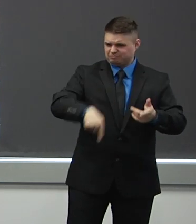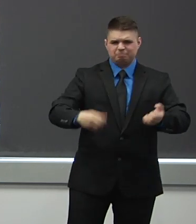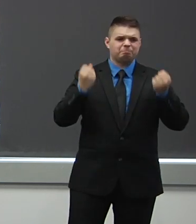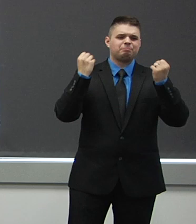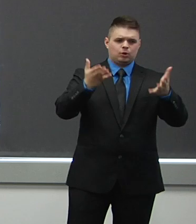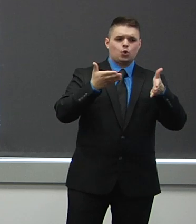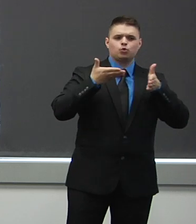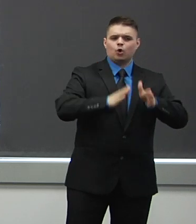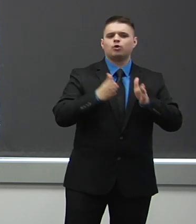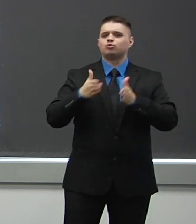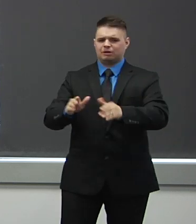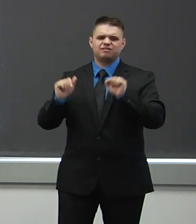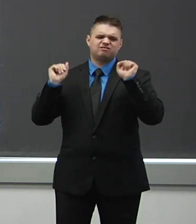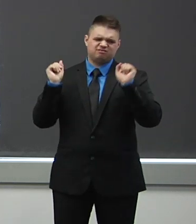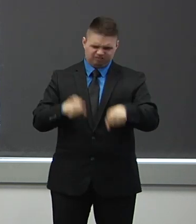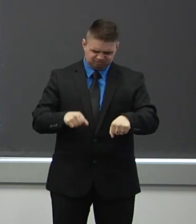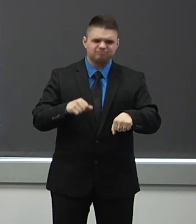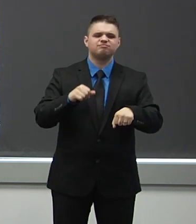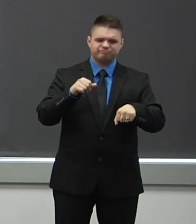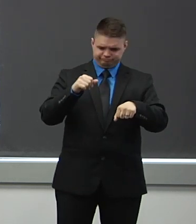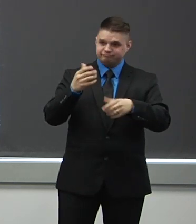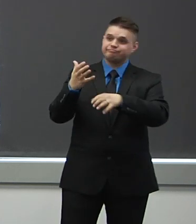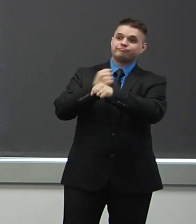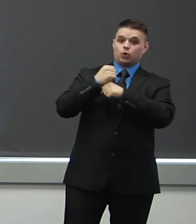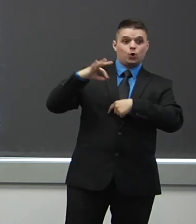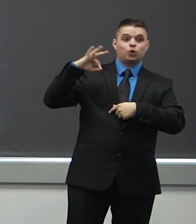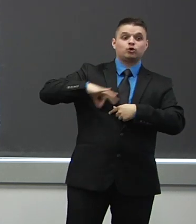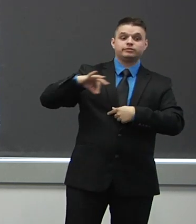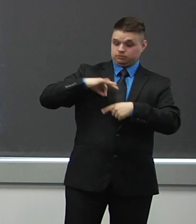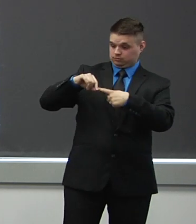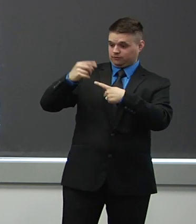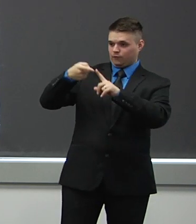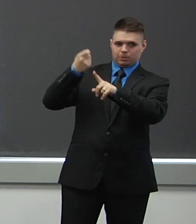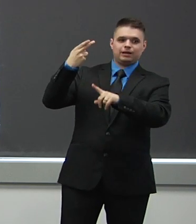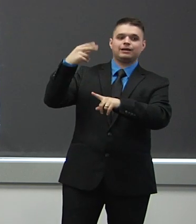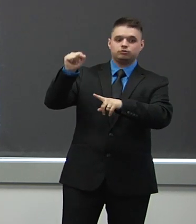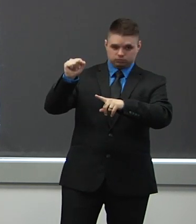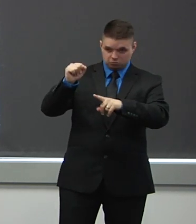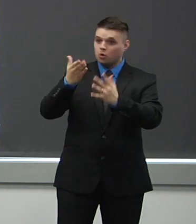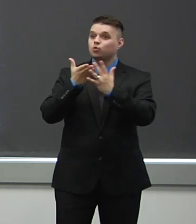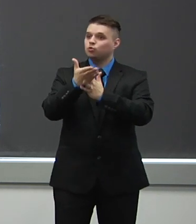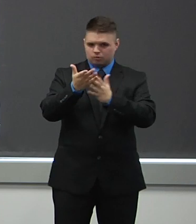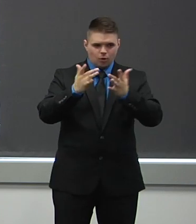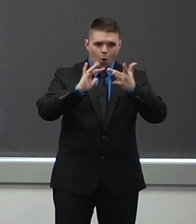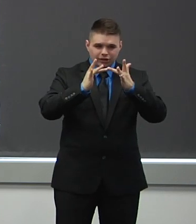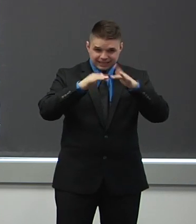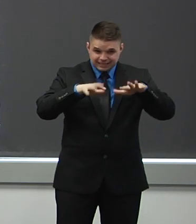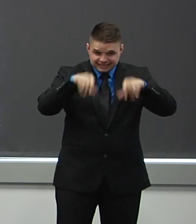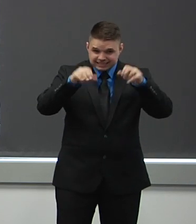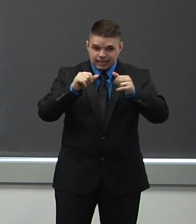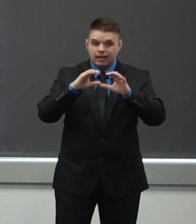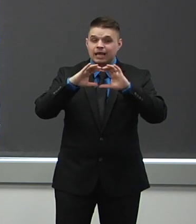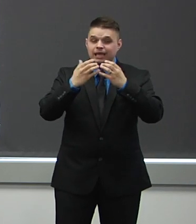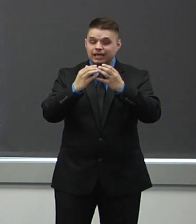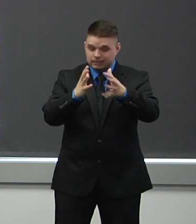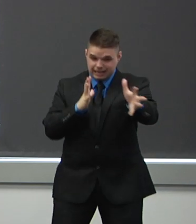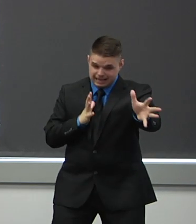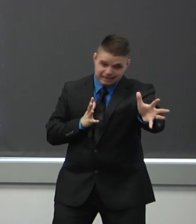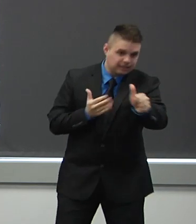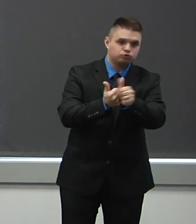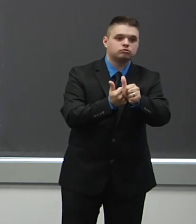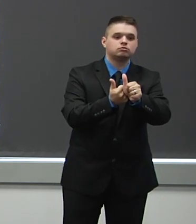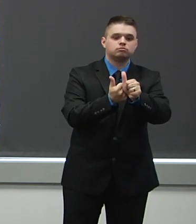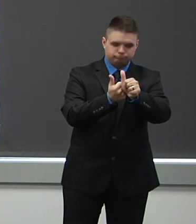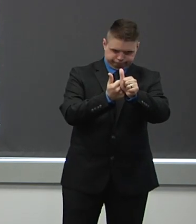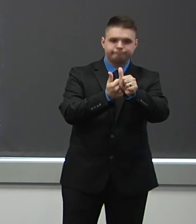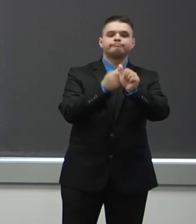course that would be right now considered a traditional way. We also have models for students to earn credit by proficiency,